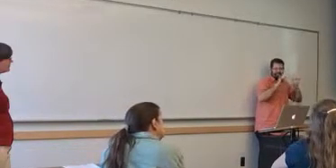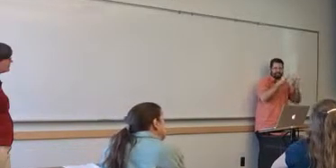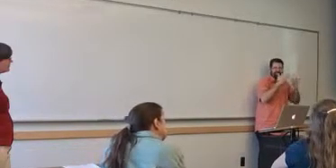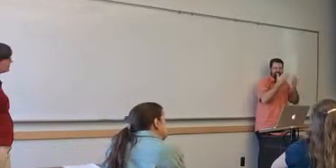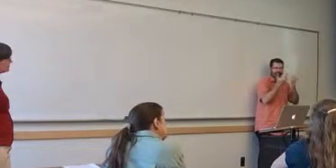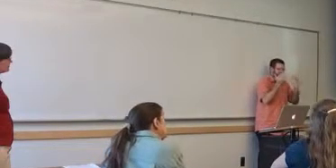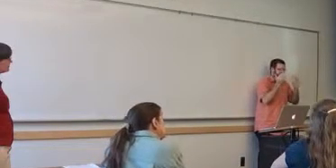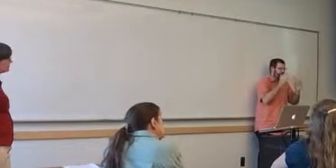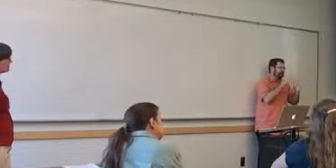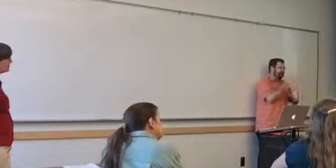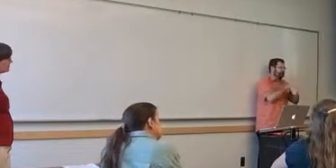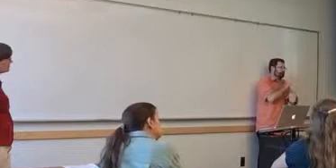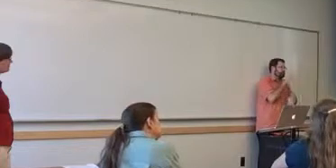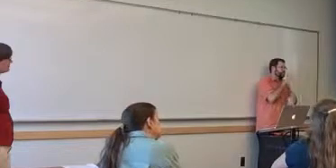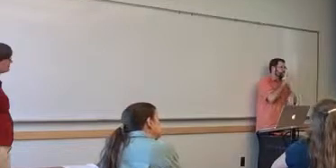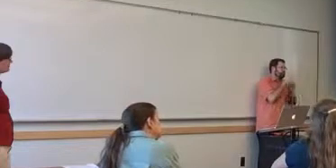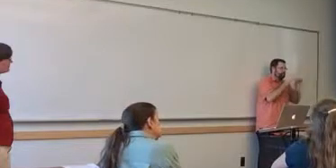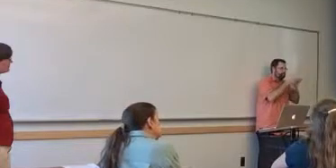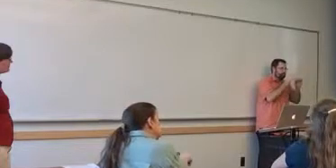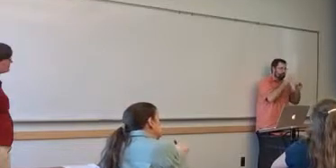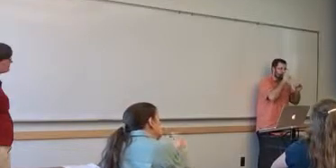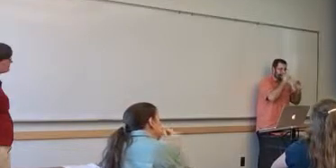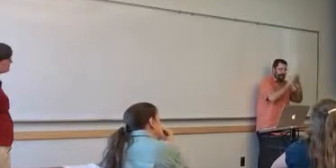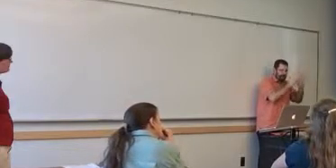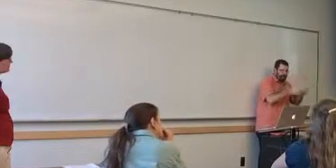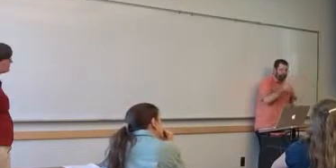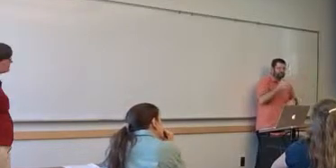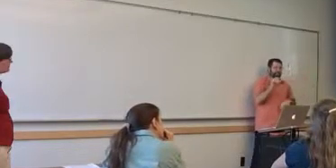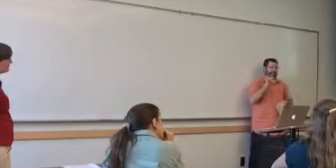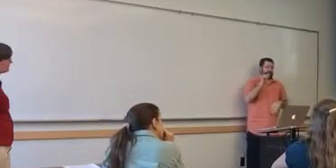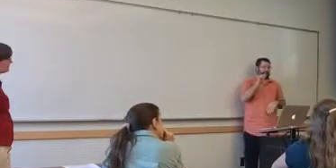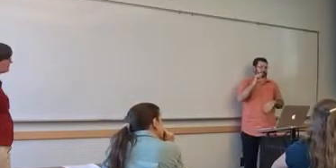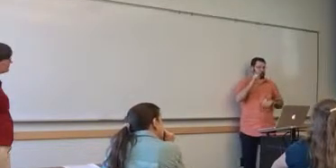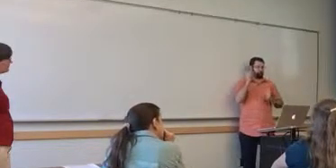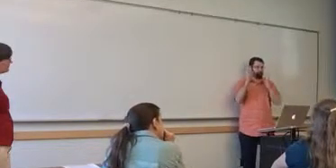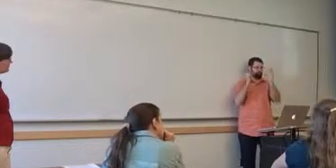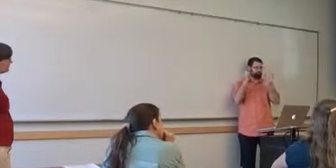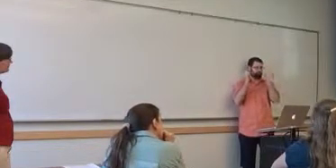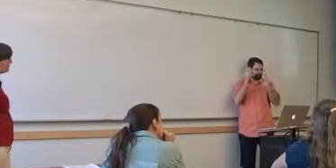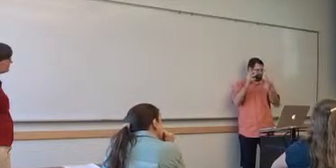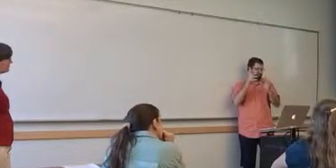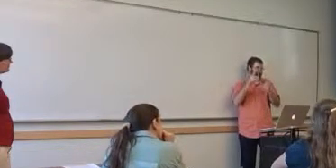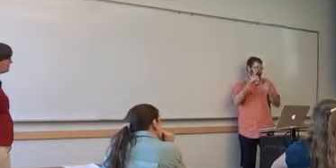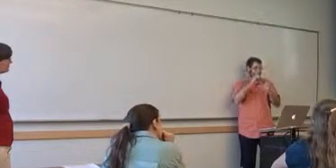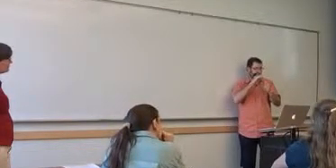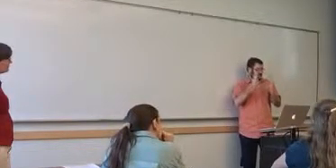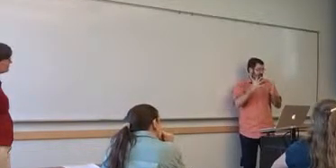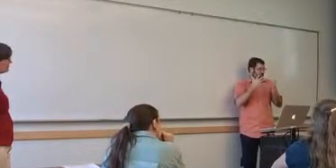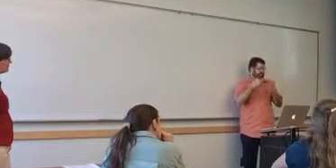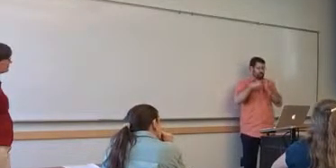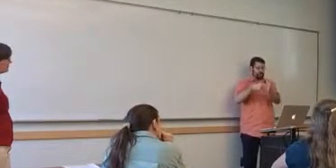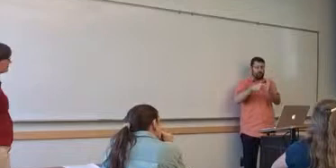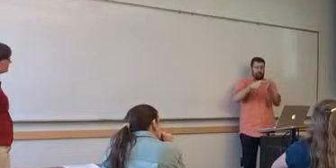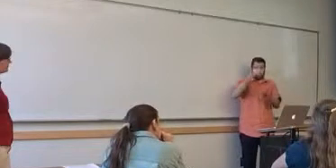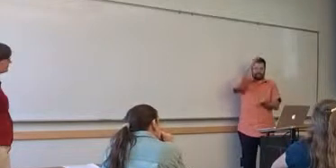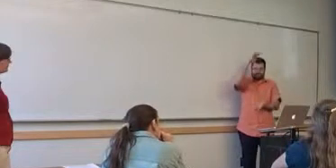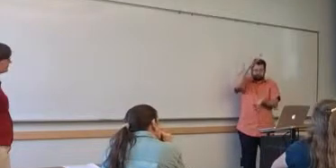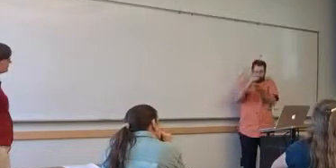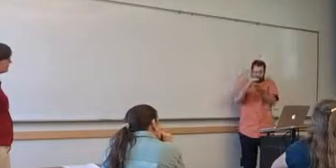So this was a little experiment, comparing how much it takes to describe a dollhouse in English, described to how much it might take in sign language.